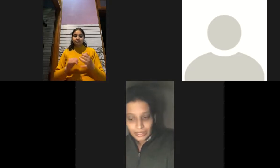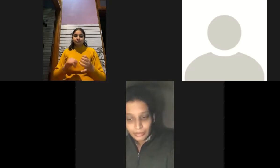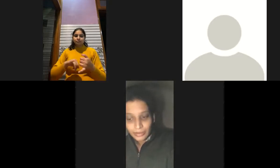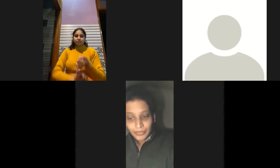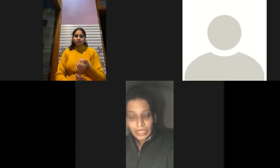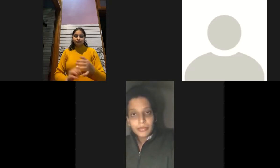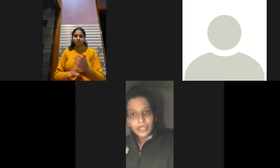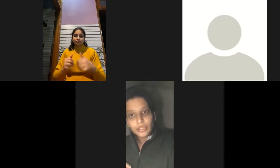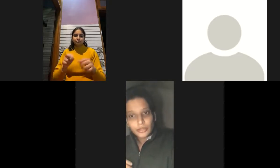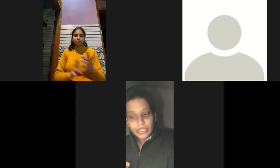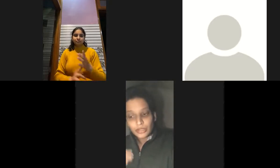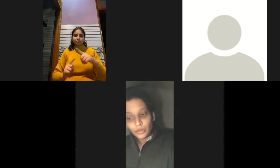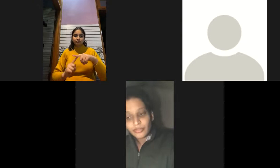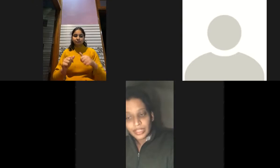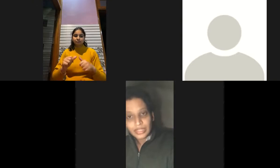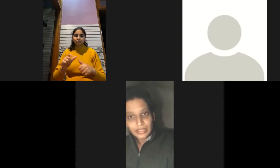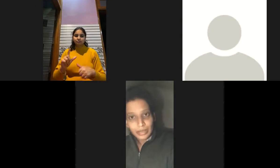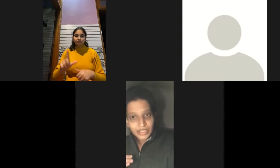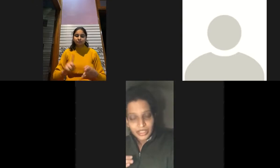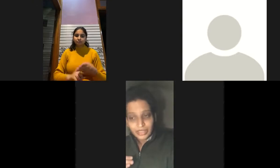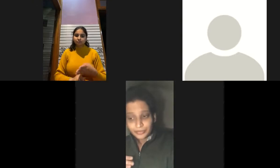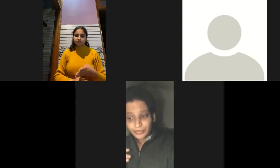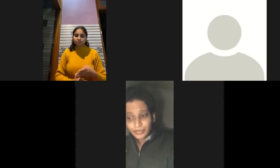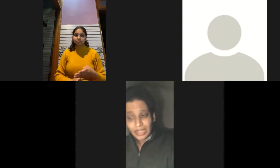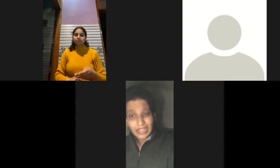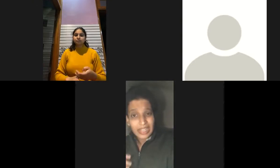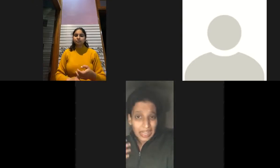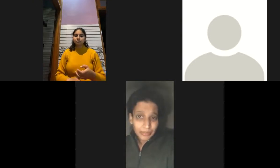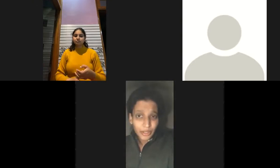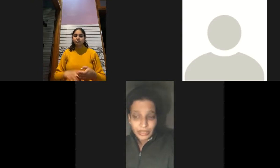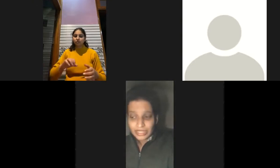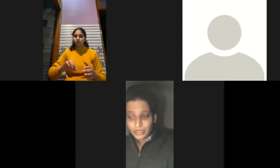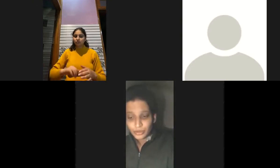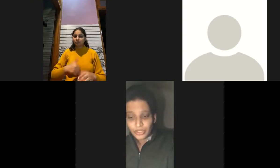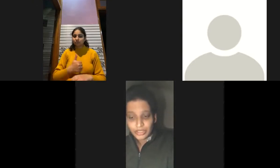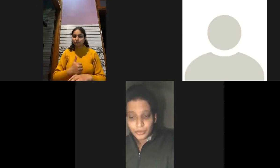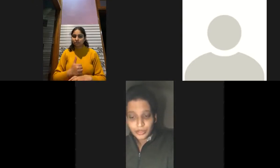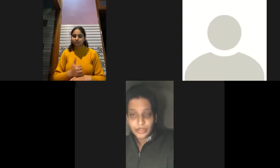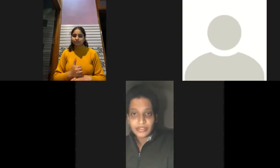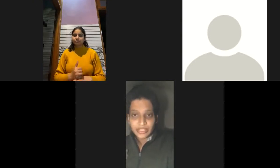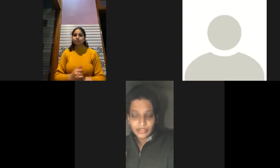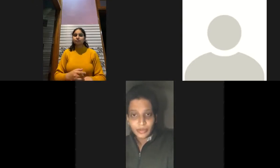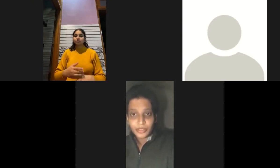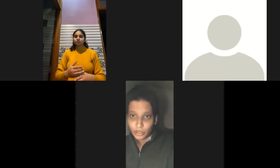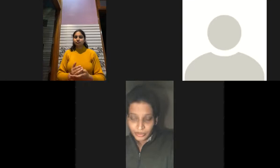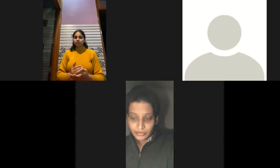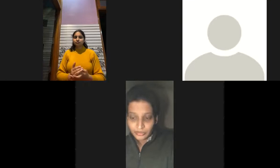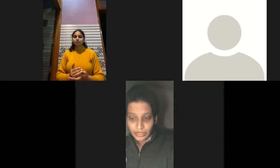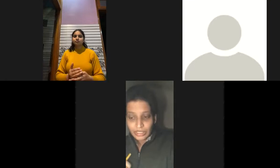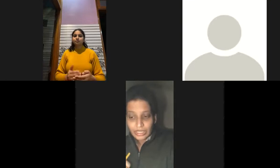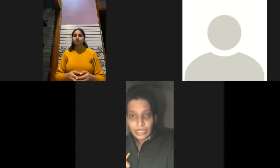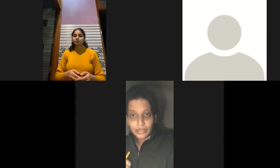the disabled, but also in its own way, it establishes that abnormal as a social response to deviation from the